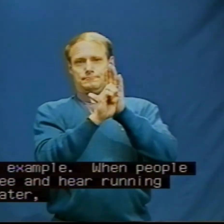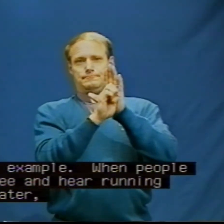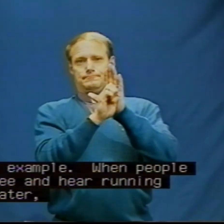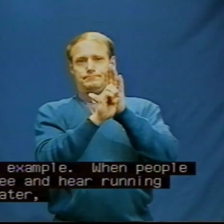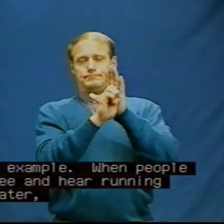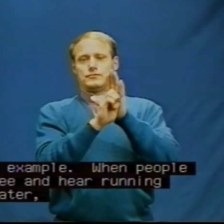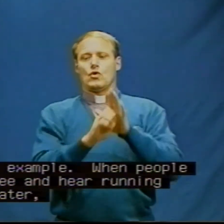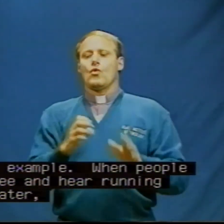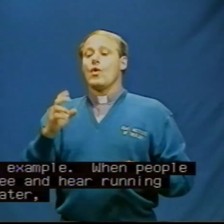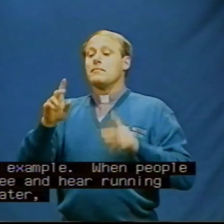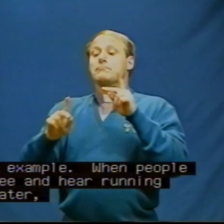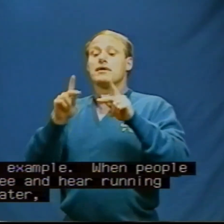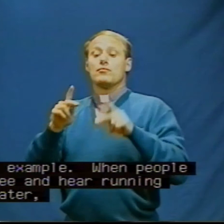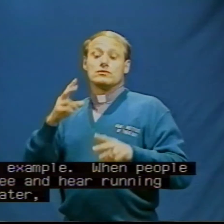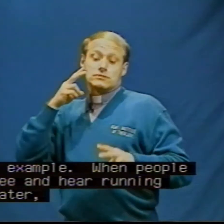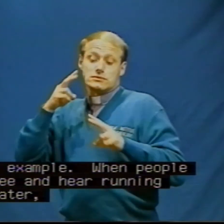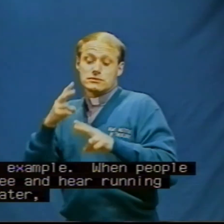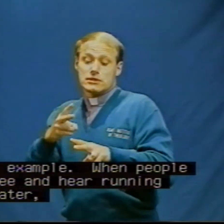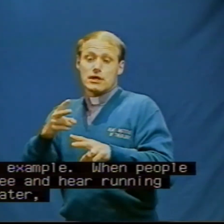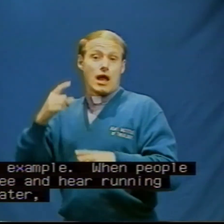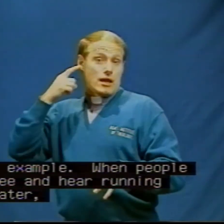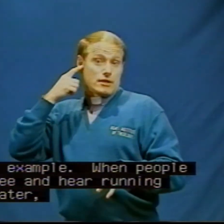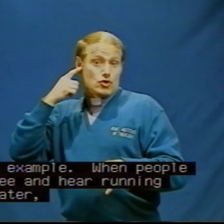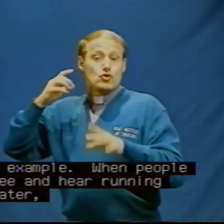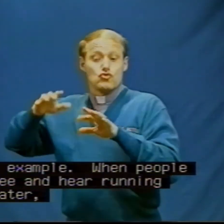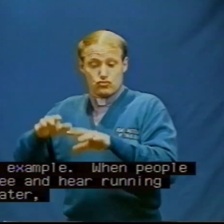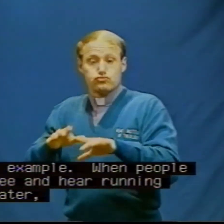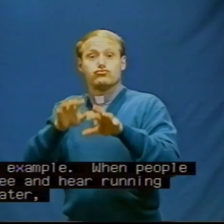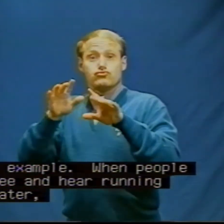Example: when people see and hear running water.